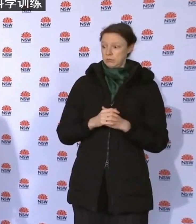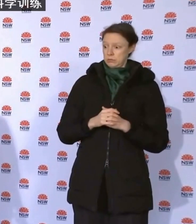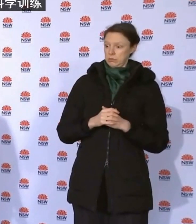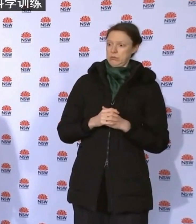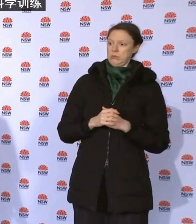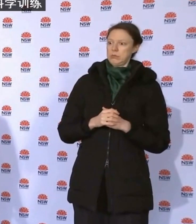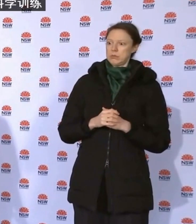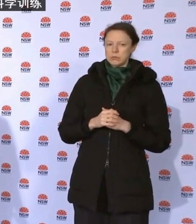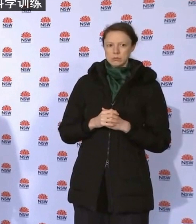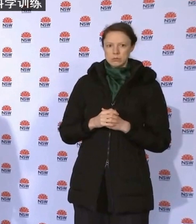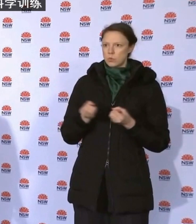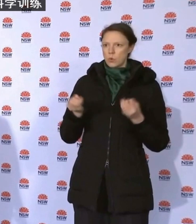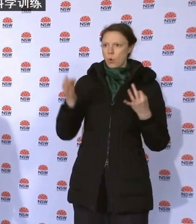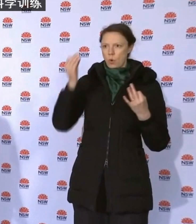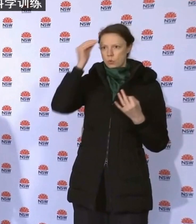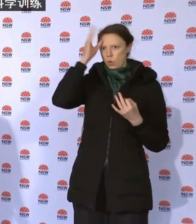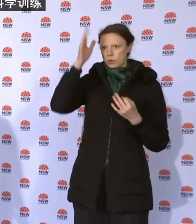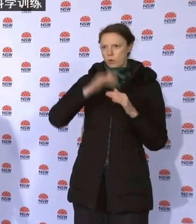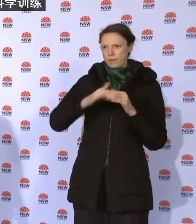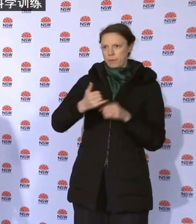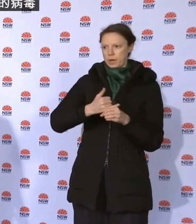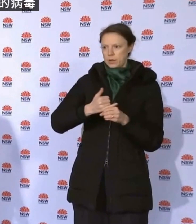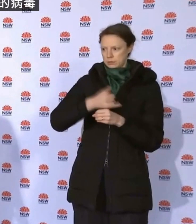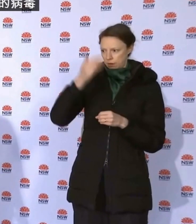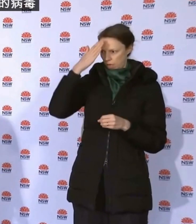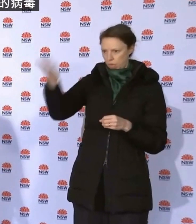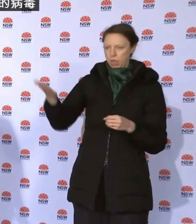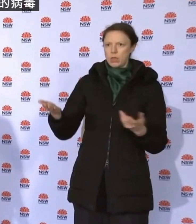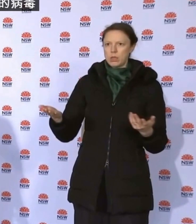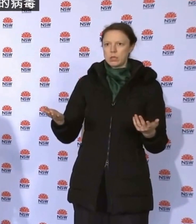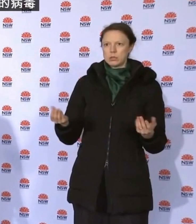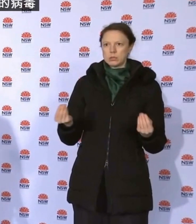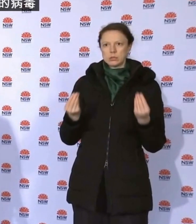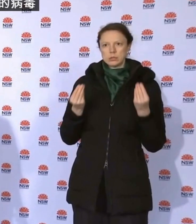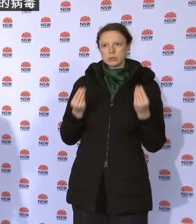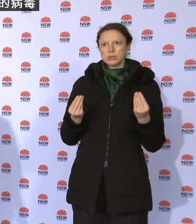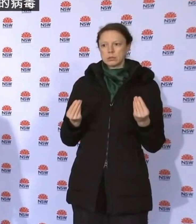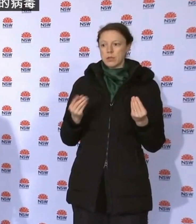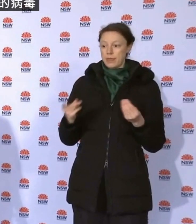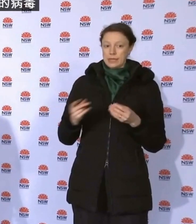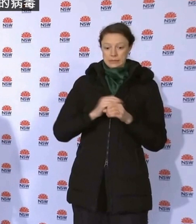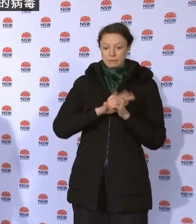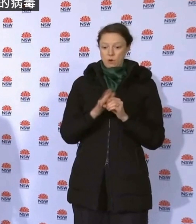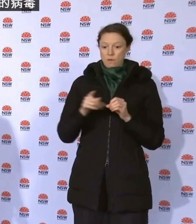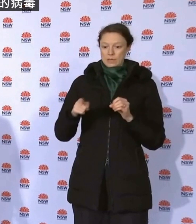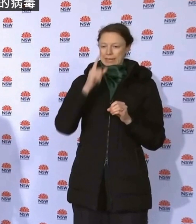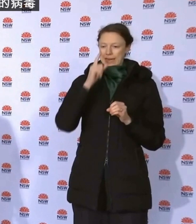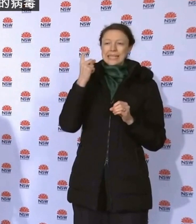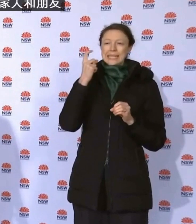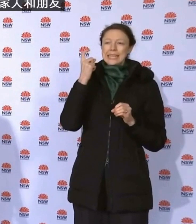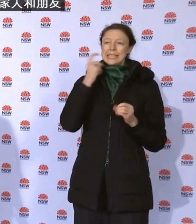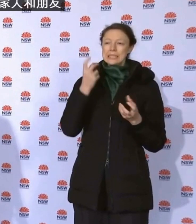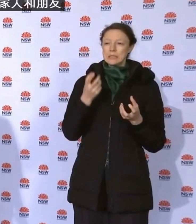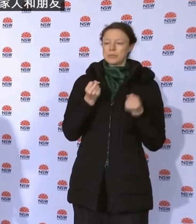no medical or scientific training. This virus is an extremely transmissible virus.